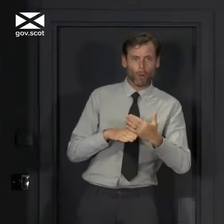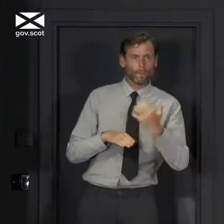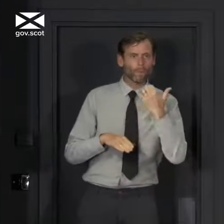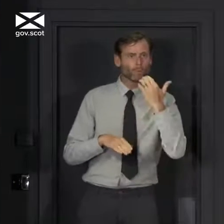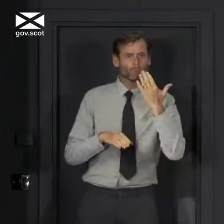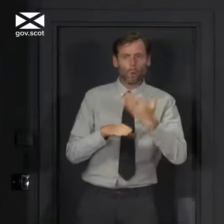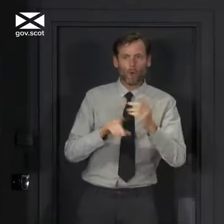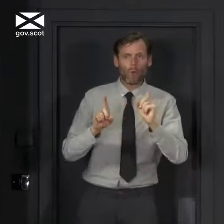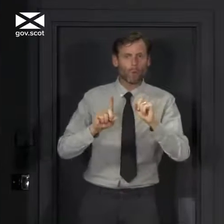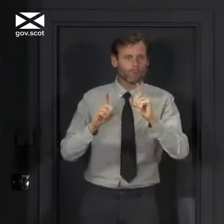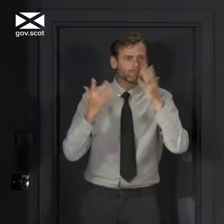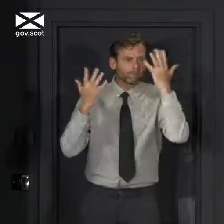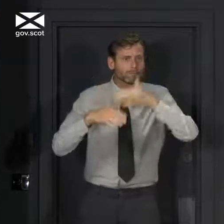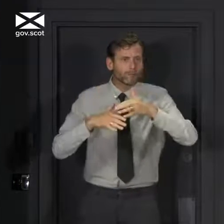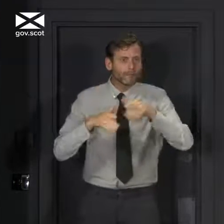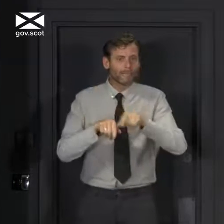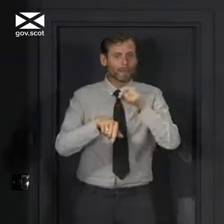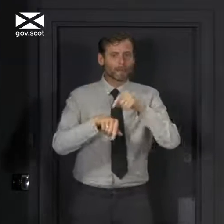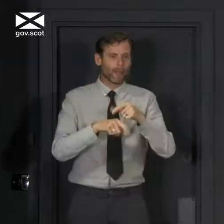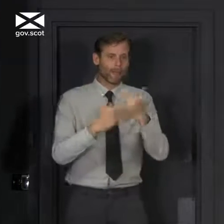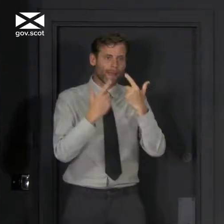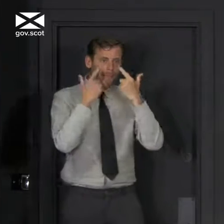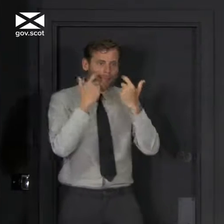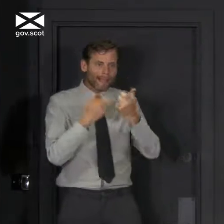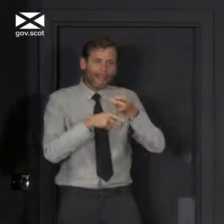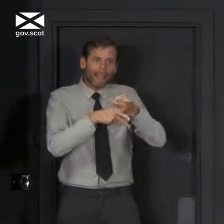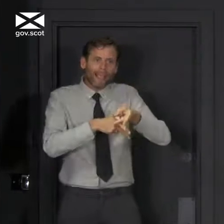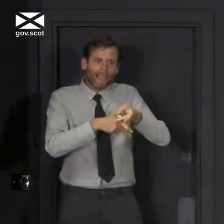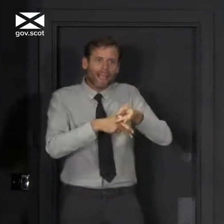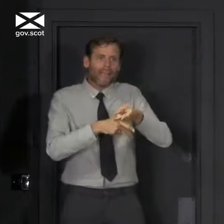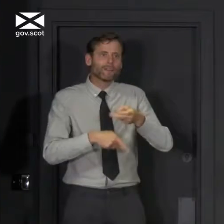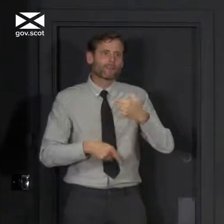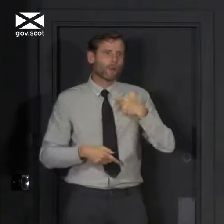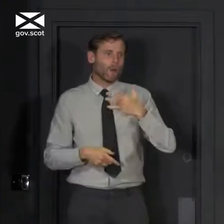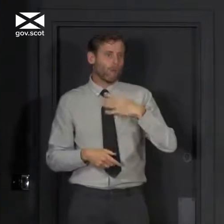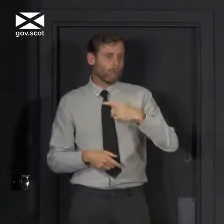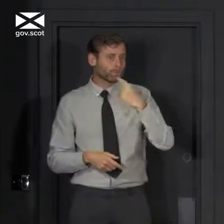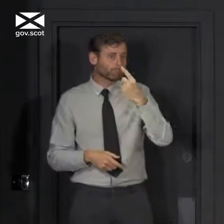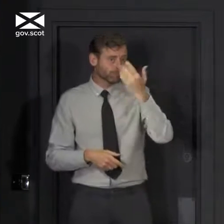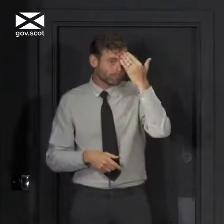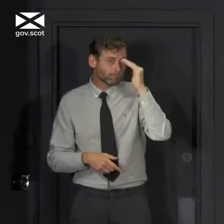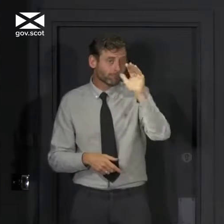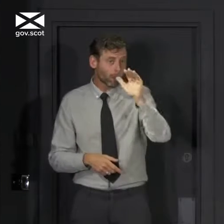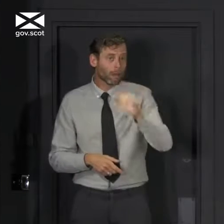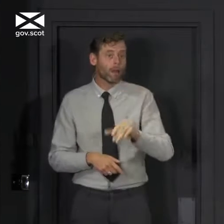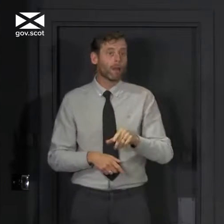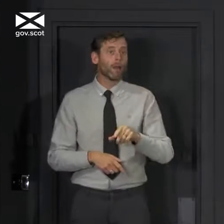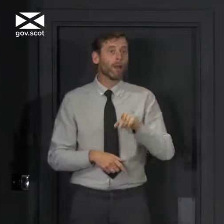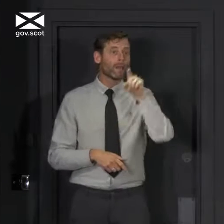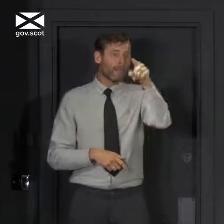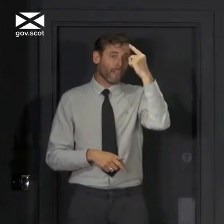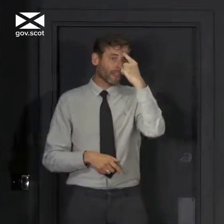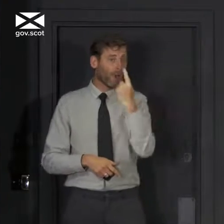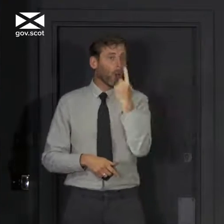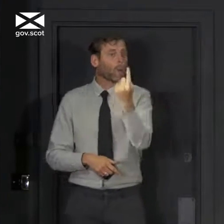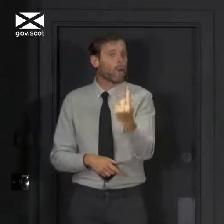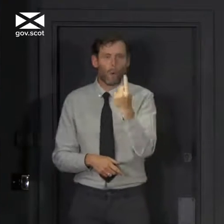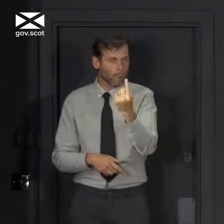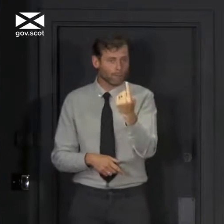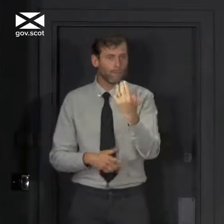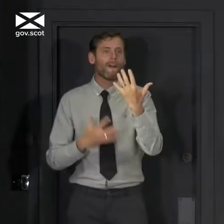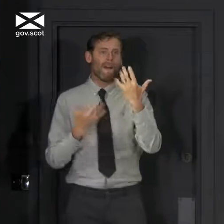For all carers, I want you to remember that help is available and that you should seek support if you need